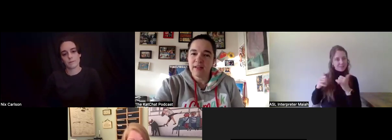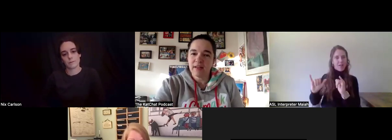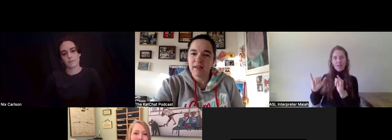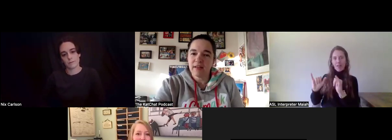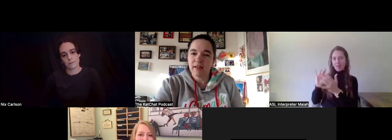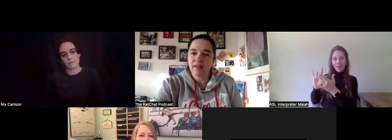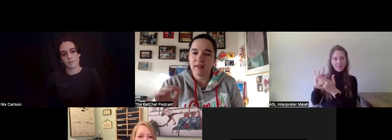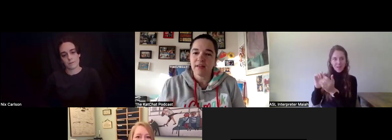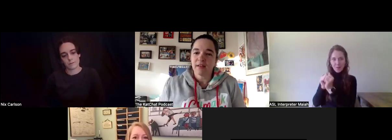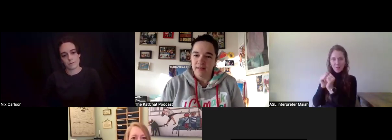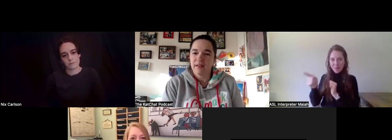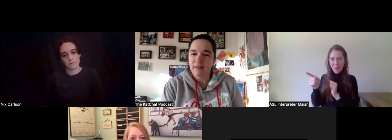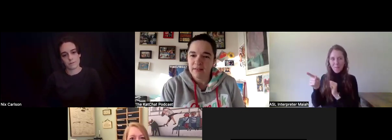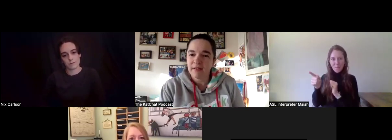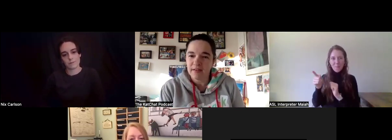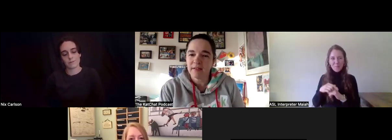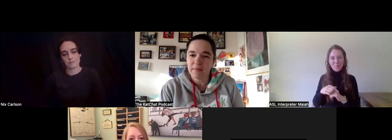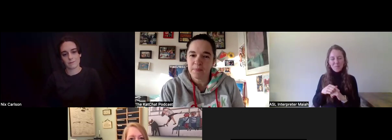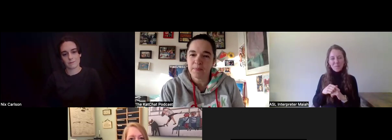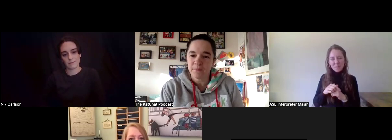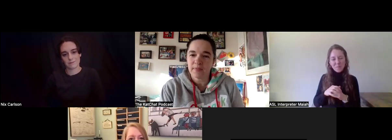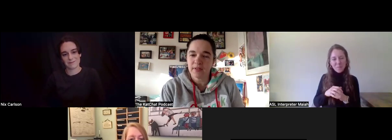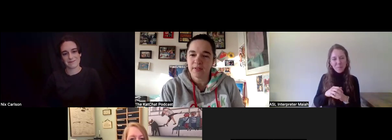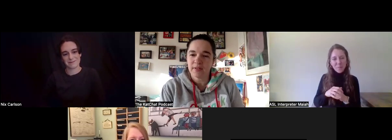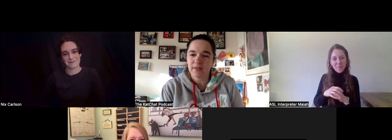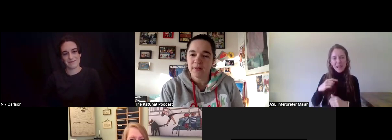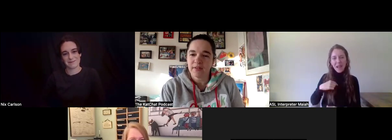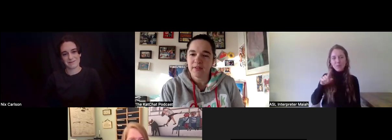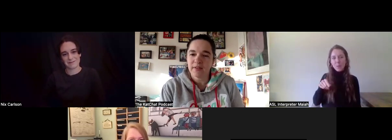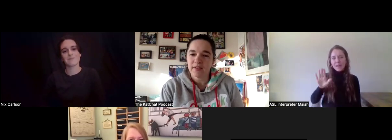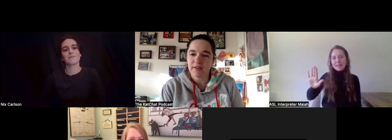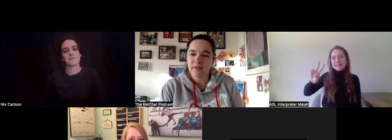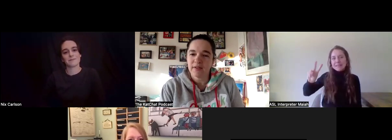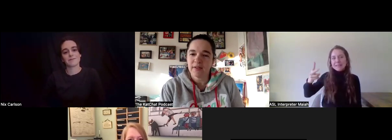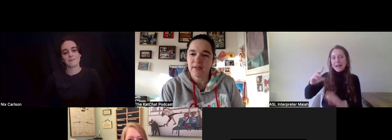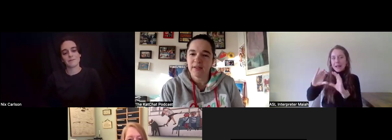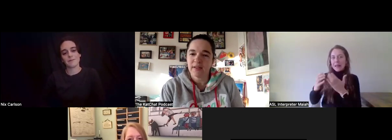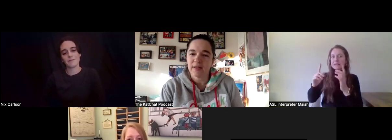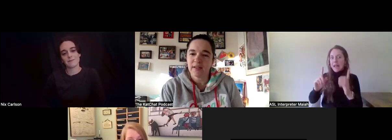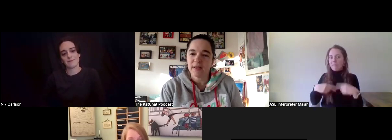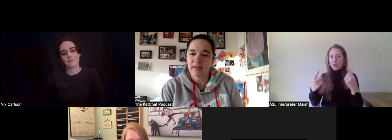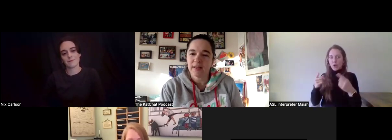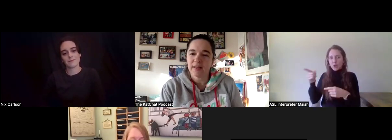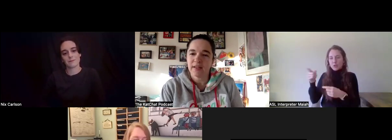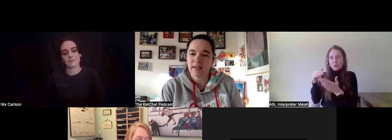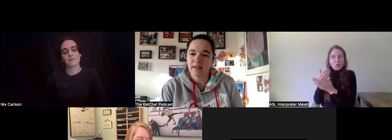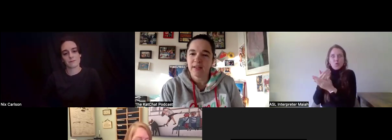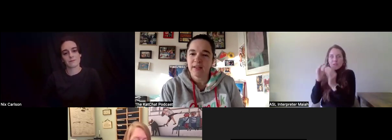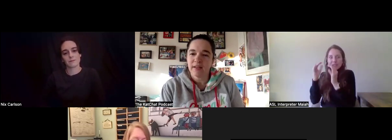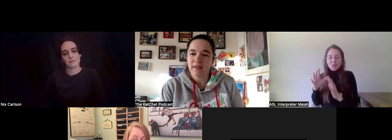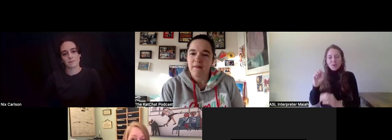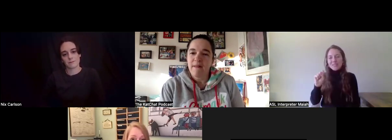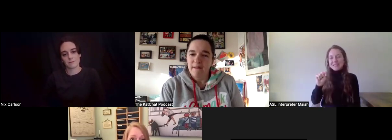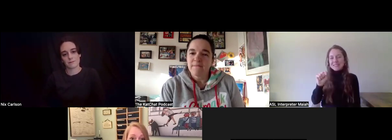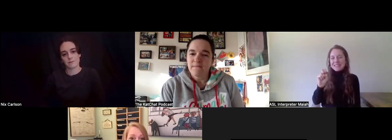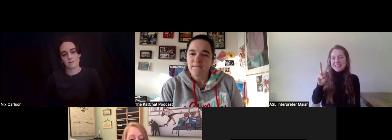day, if you could imagine that. I was only his second class ever. And his name was Steve Morris. I still keep in